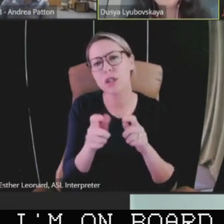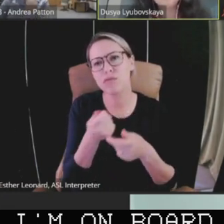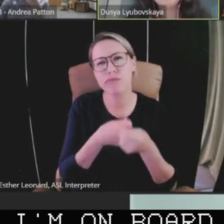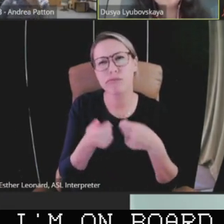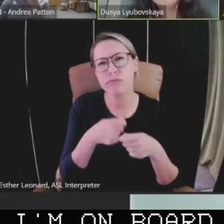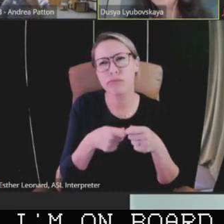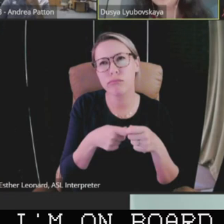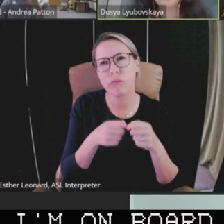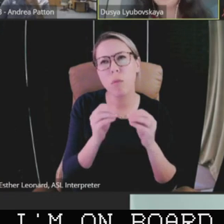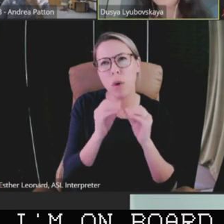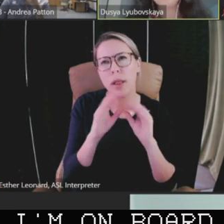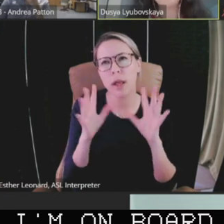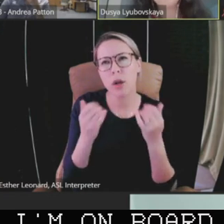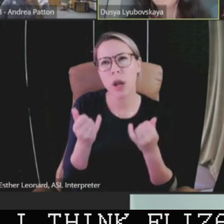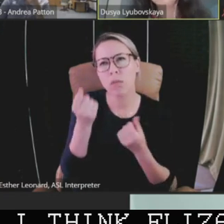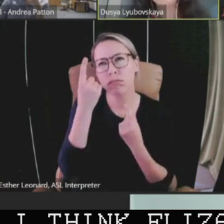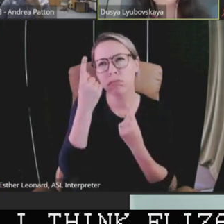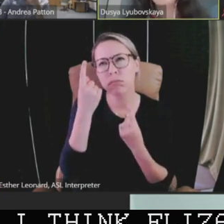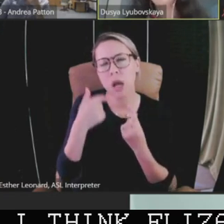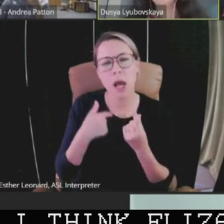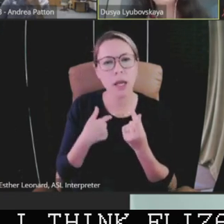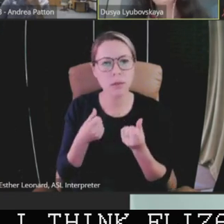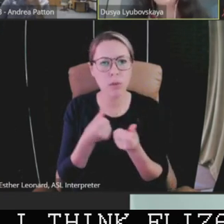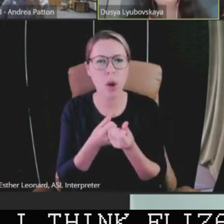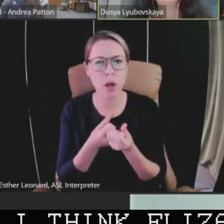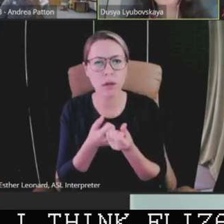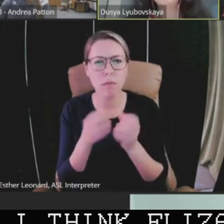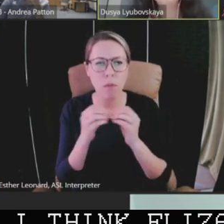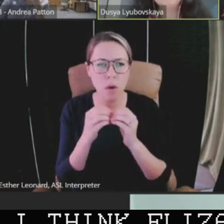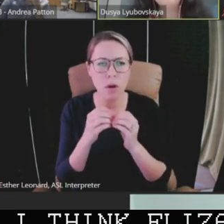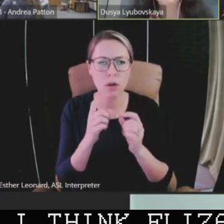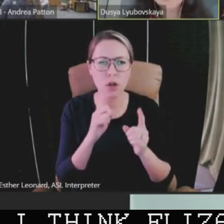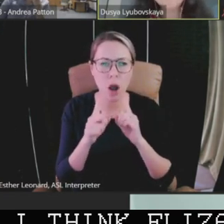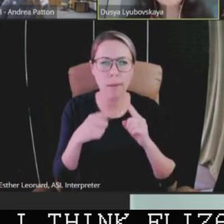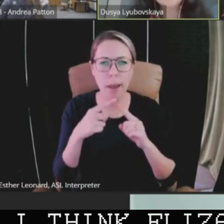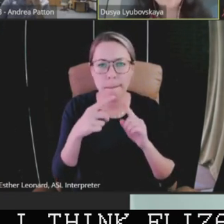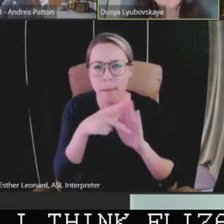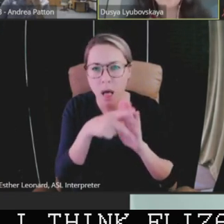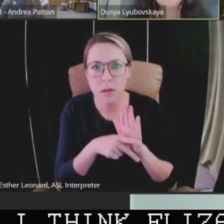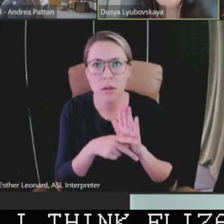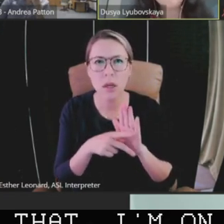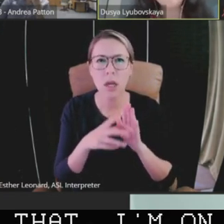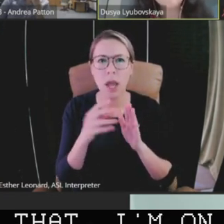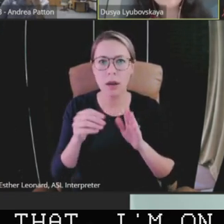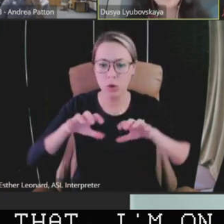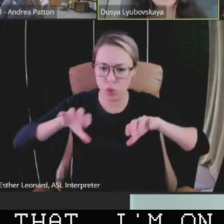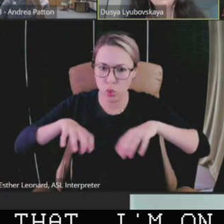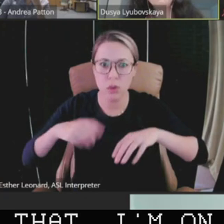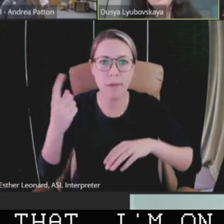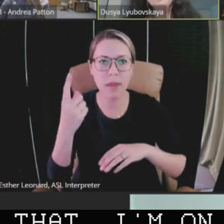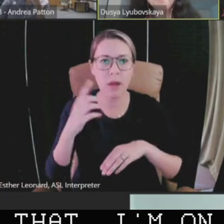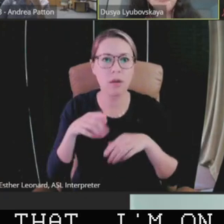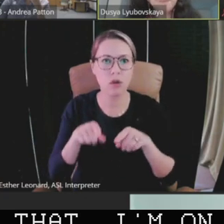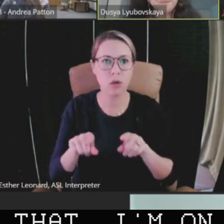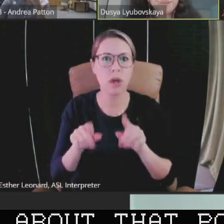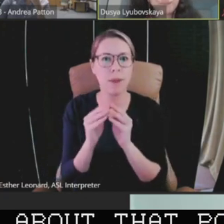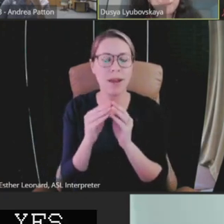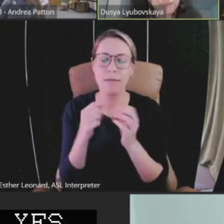board with talking about the policies and what we can do to improve. Yes, I'm on board. Thank you.